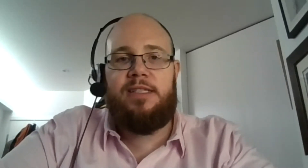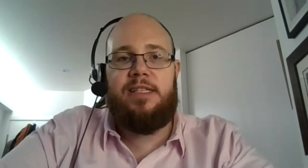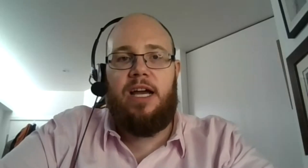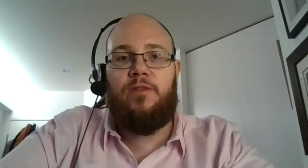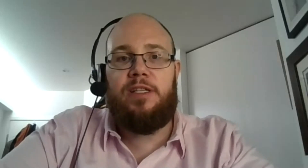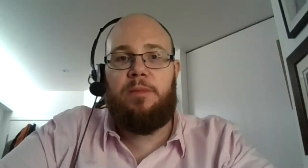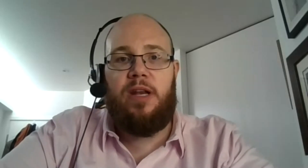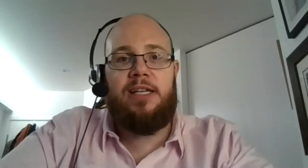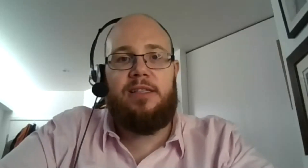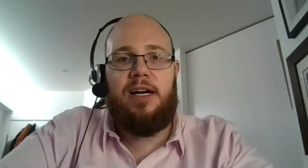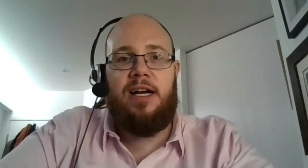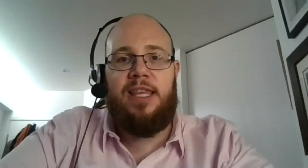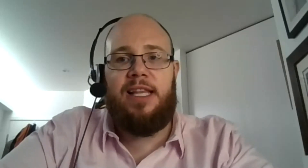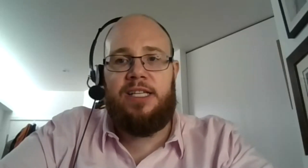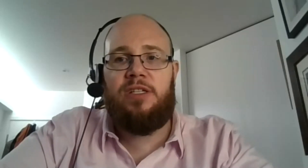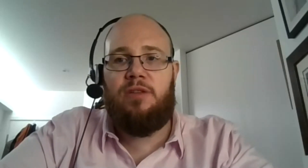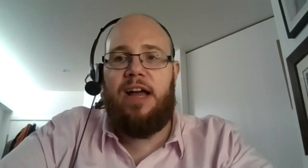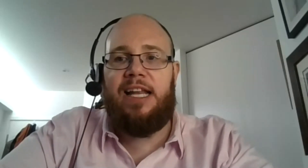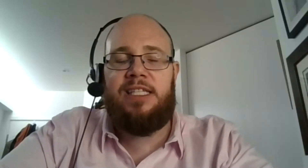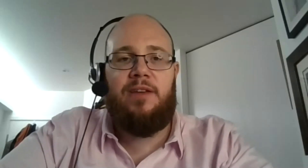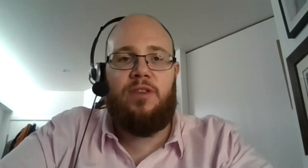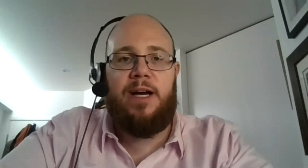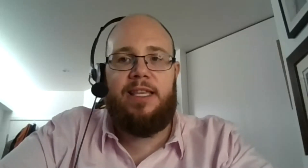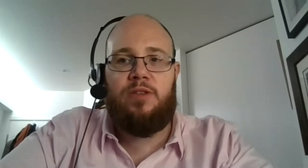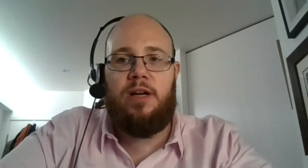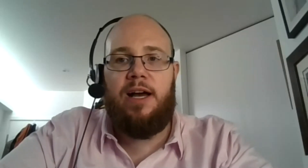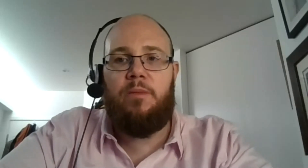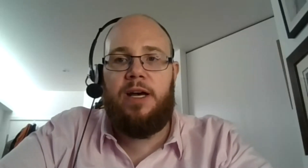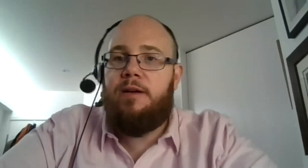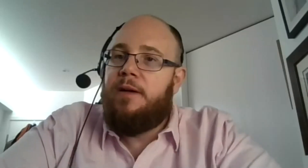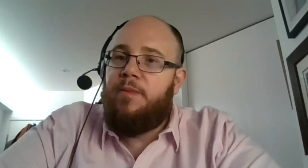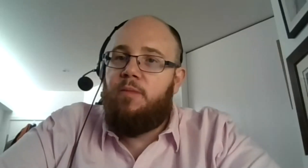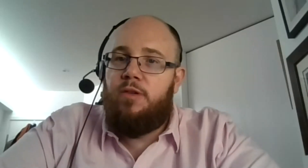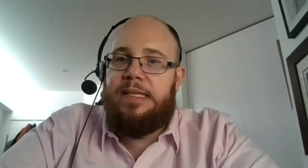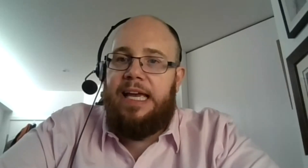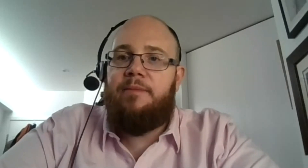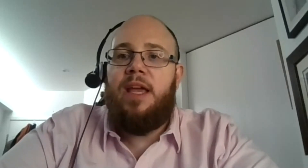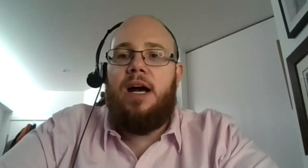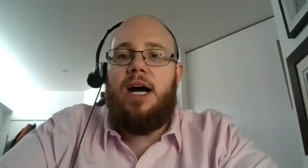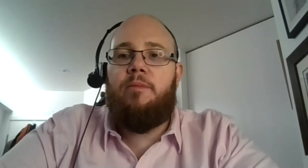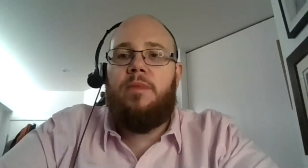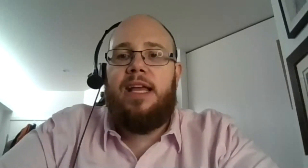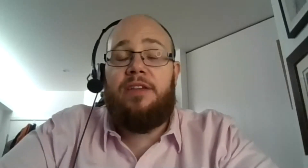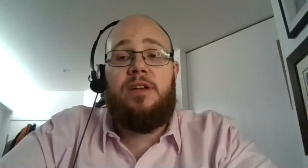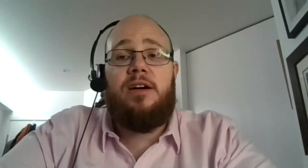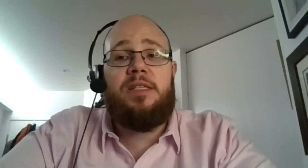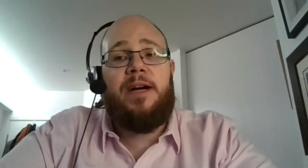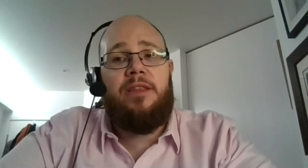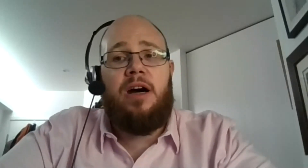is over, to be honest. I think that's just the reality of the way this will go, but we'll see. Catherine asked about after